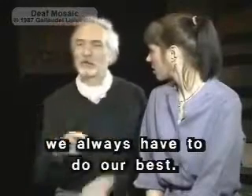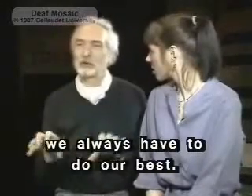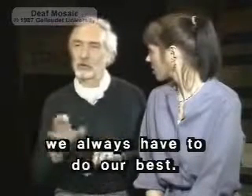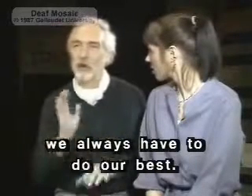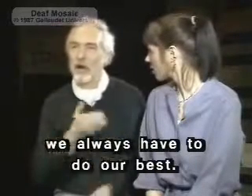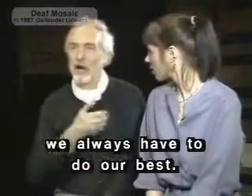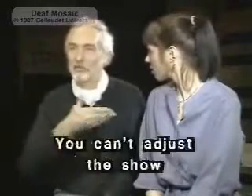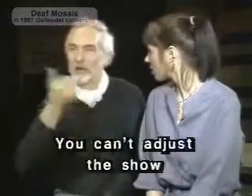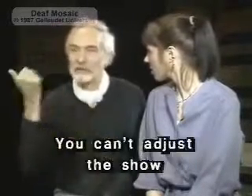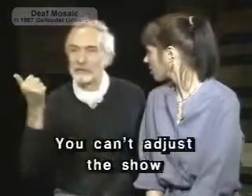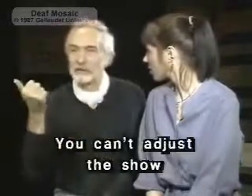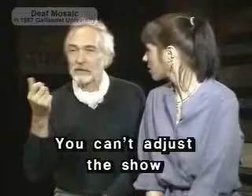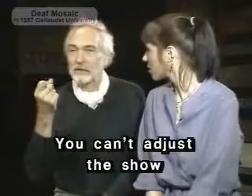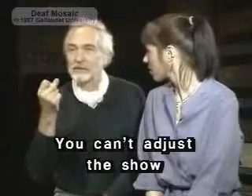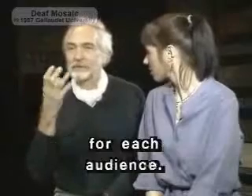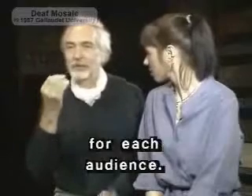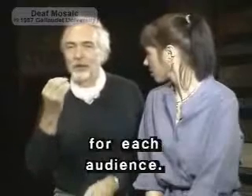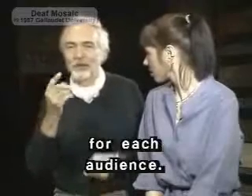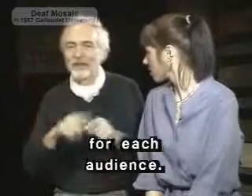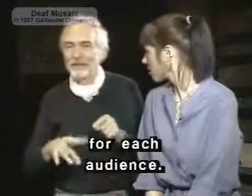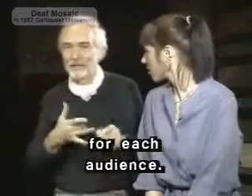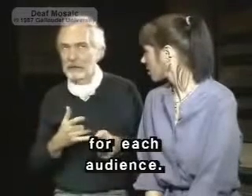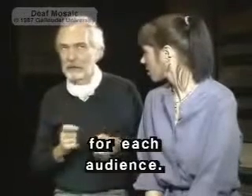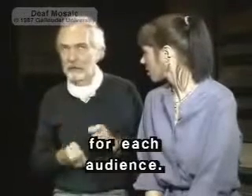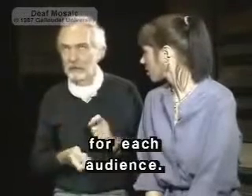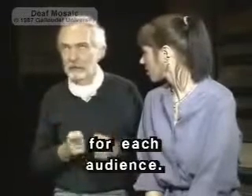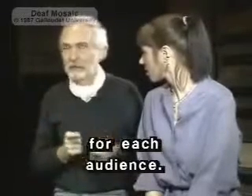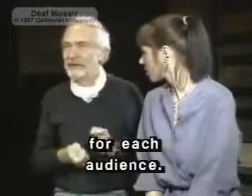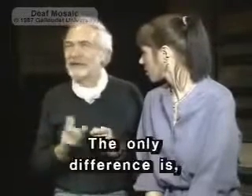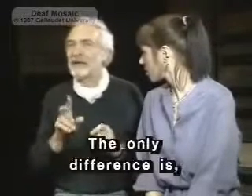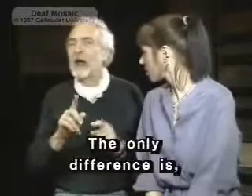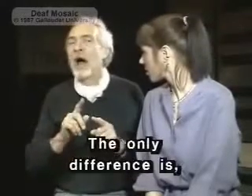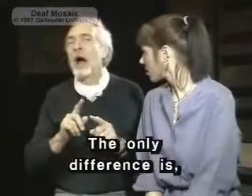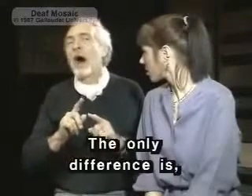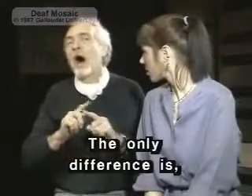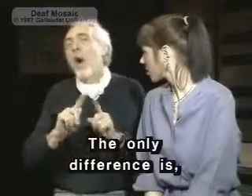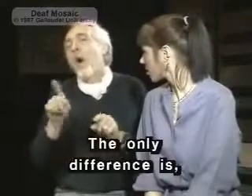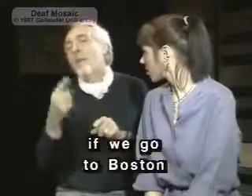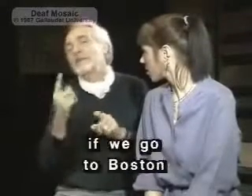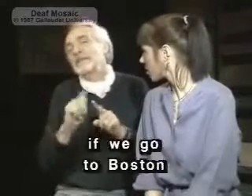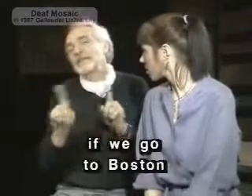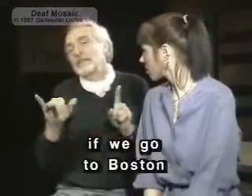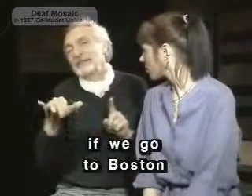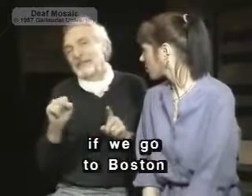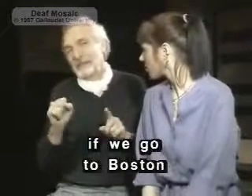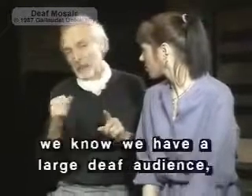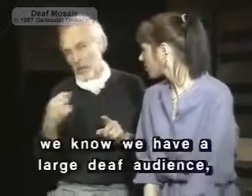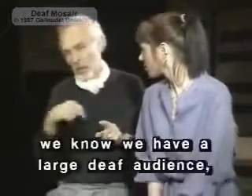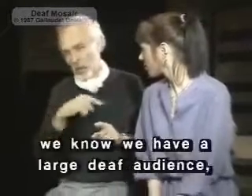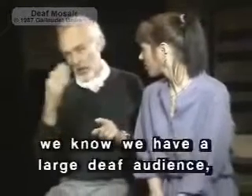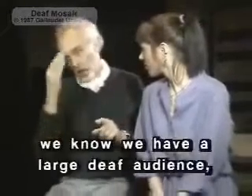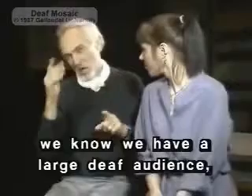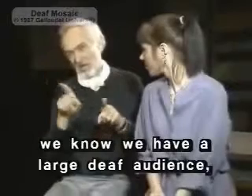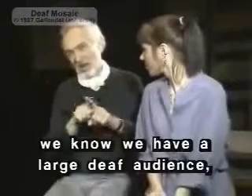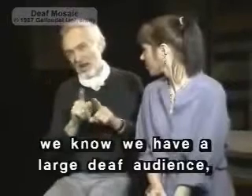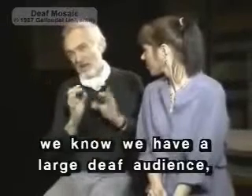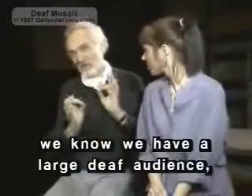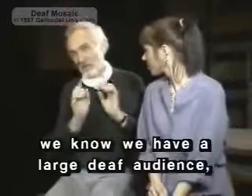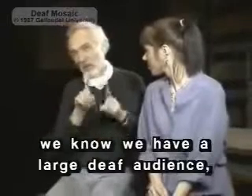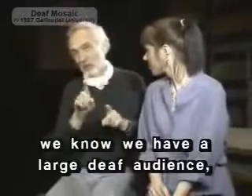You can't adjust the show for each audience. Now in Brooklyn's, if we go to Boston, we know we have a large audience and